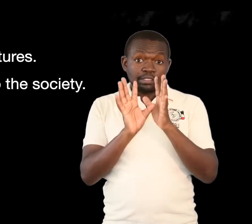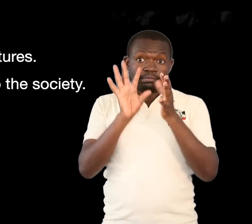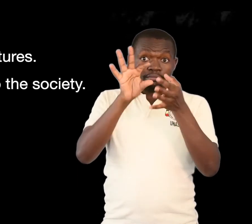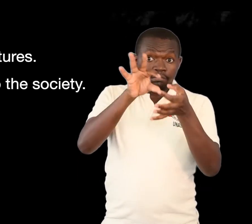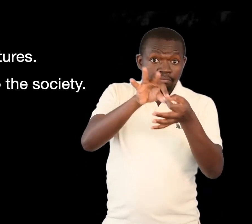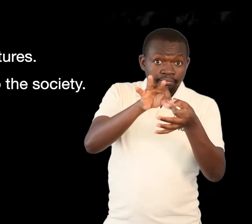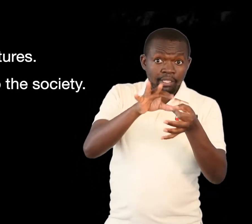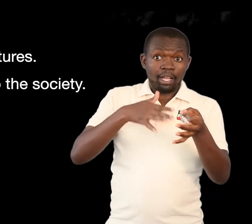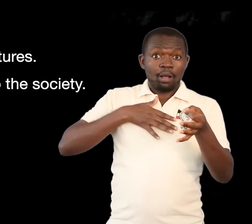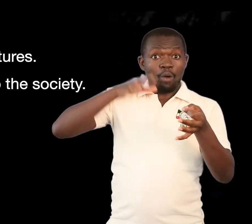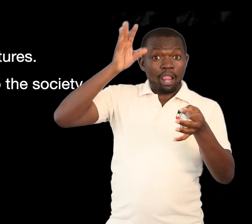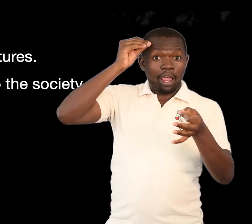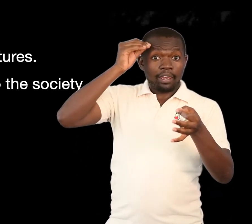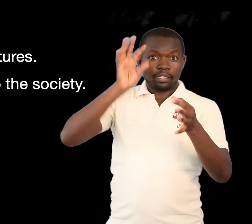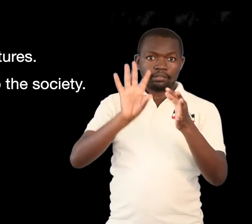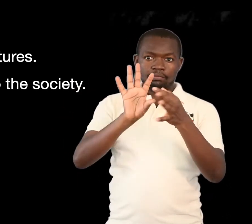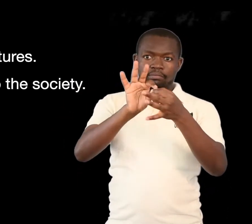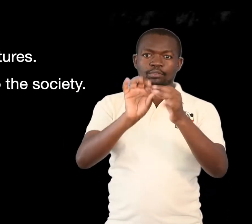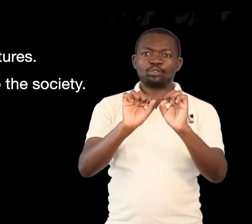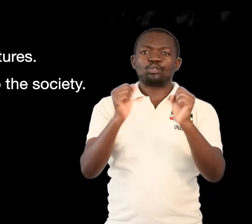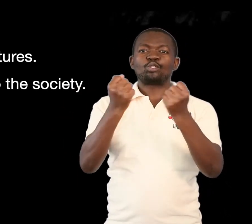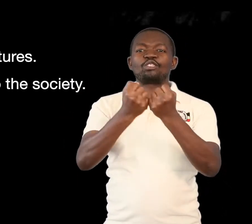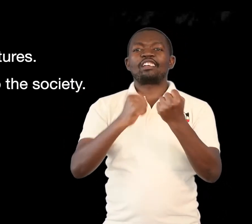our learning to the society.